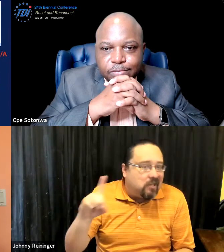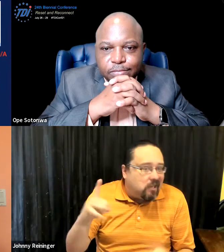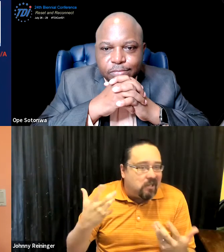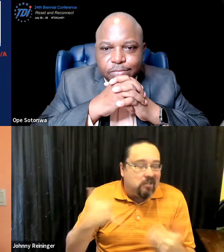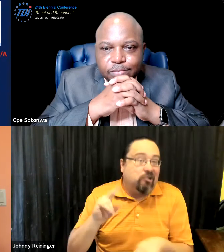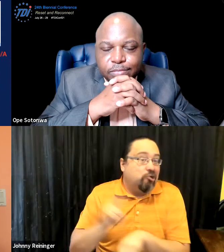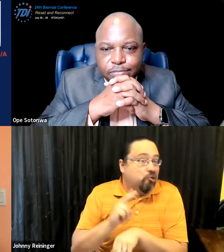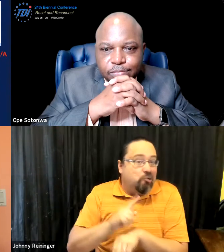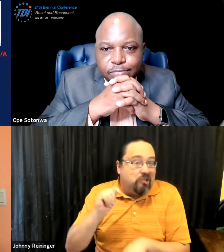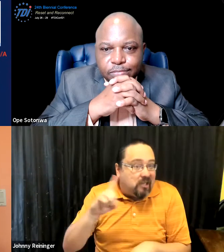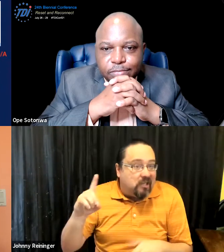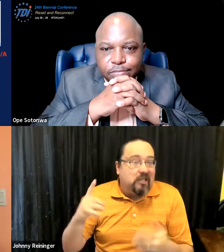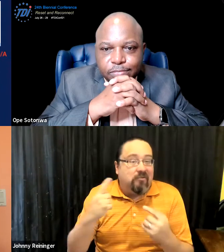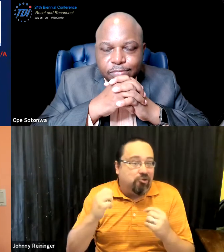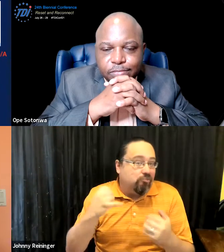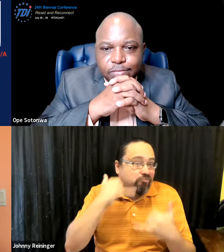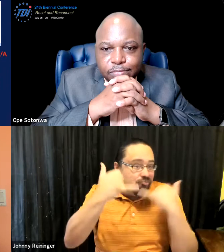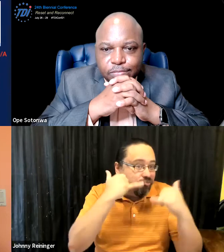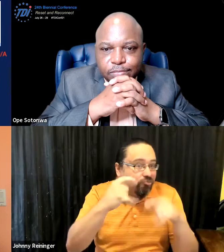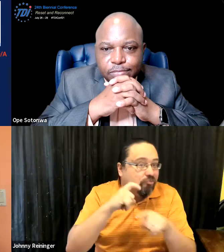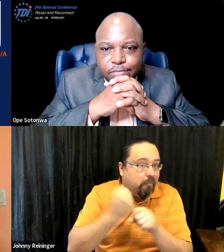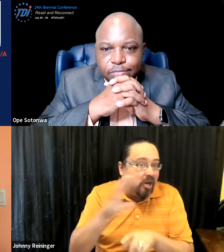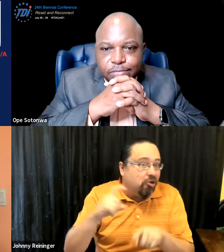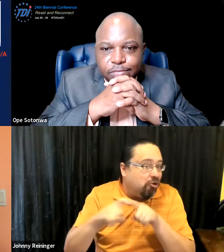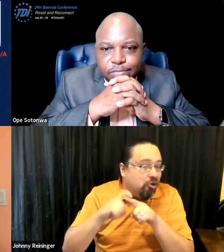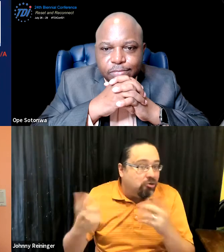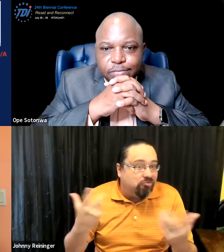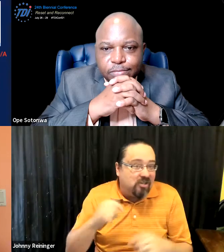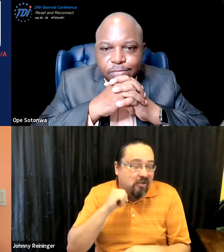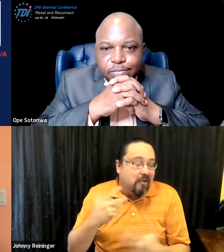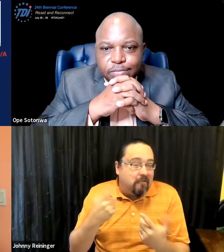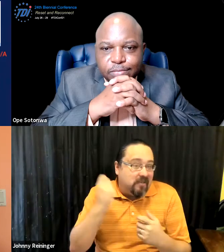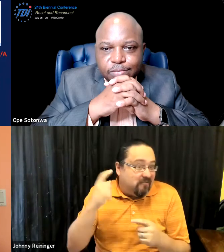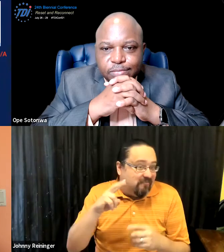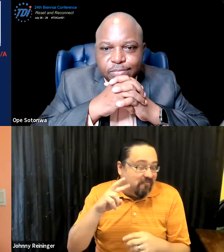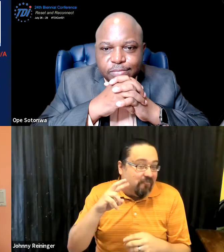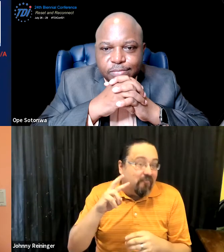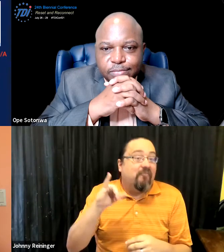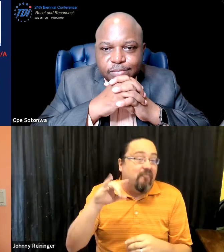thing that relates to accessibility. And of course, we have TDDs that we're still using to make phone calls.